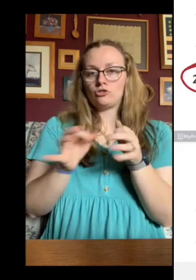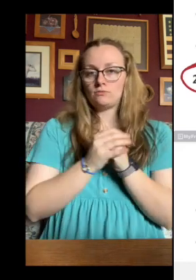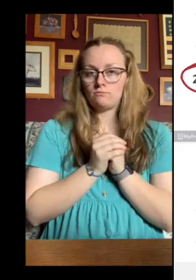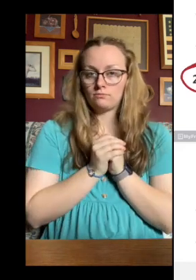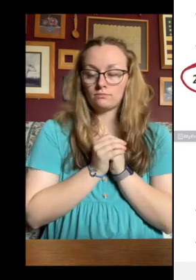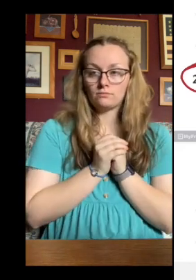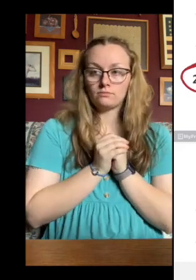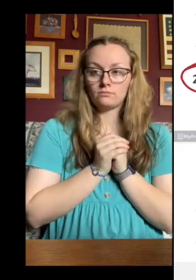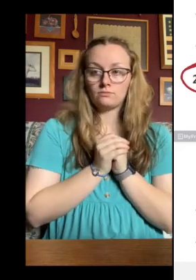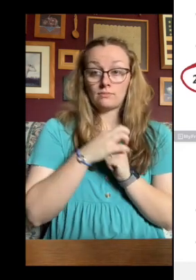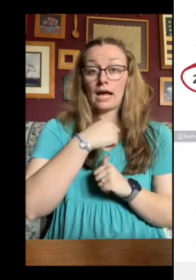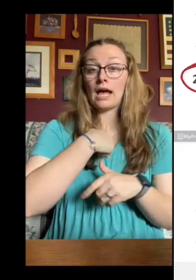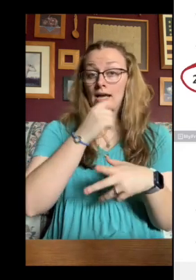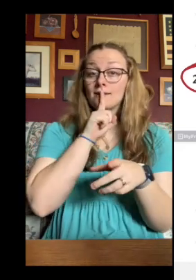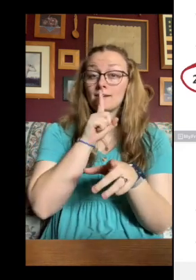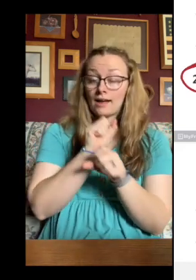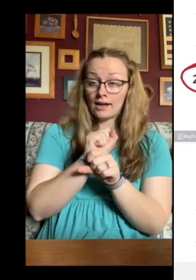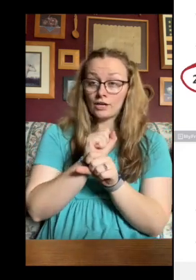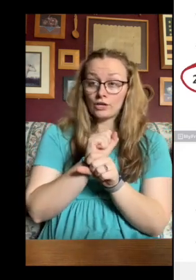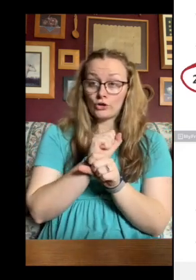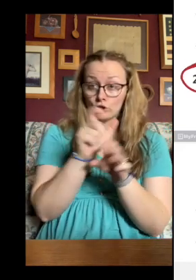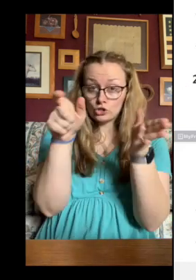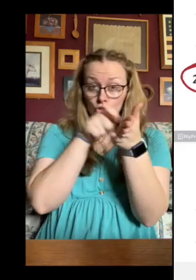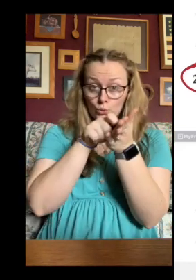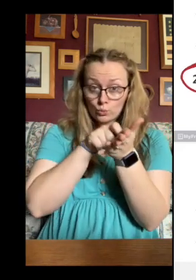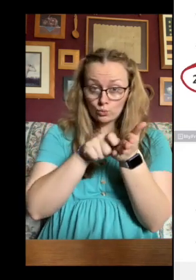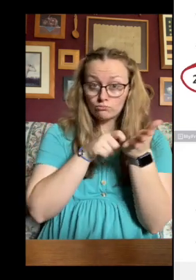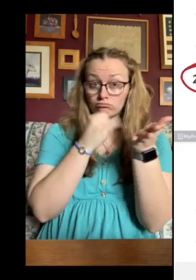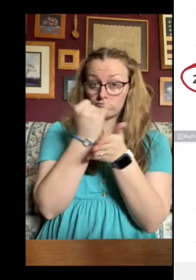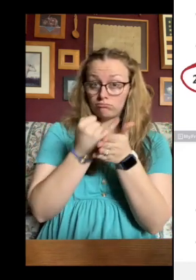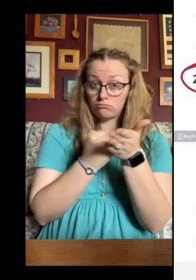I actually had room in mind. I could draw the graph. You don't have to.